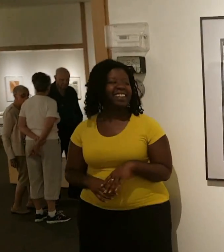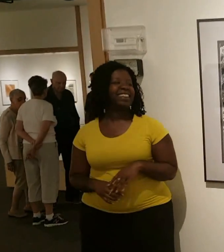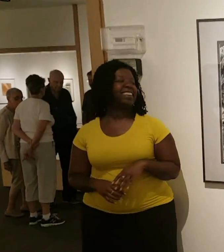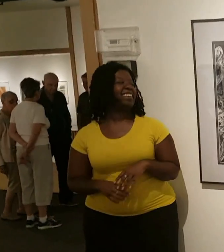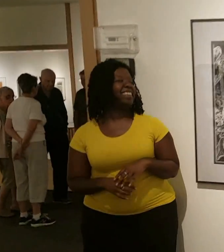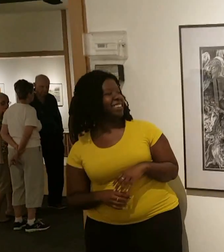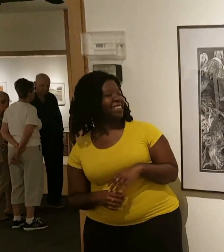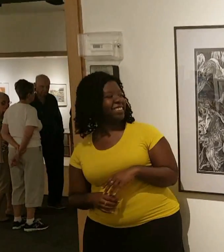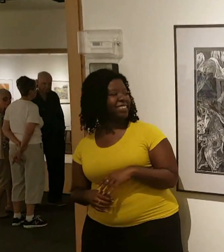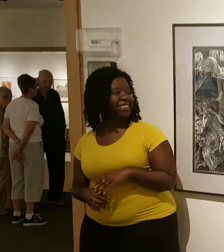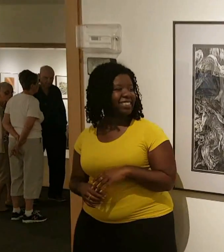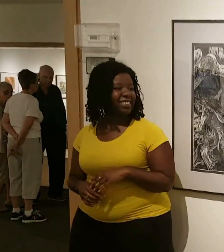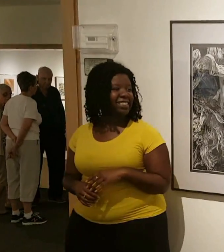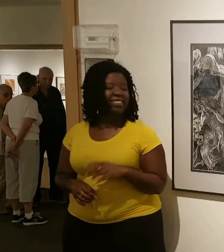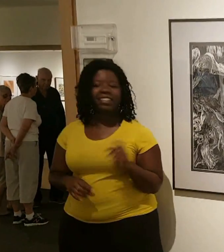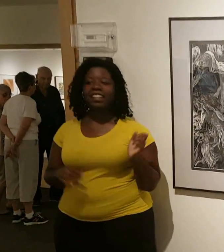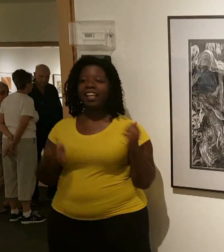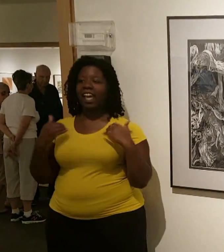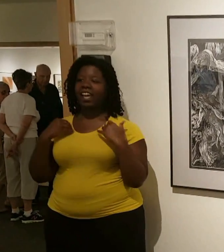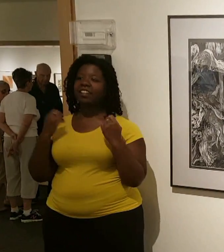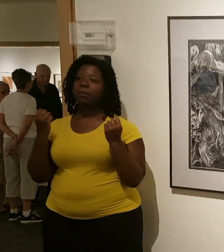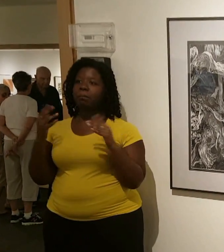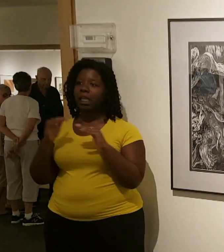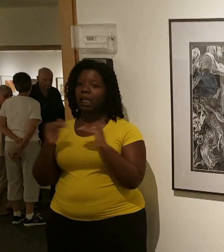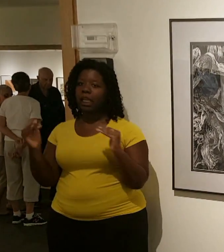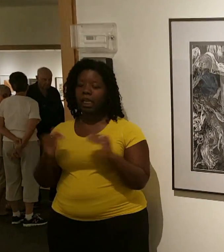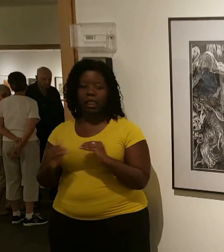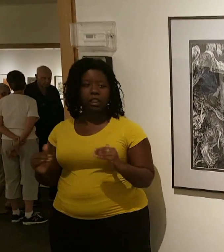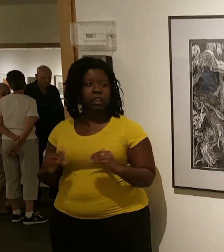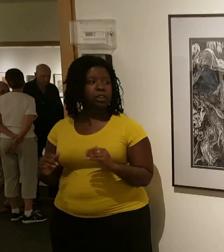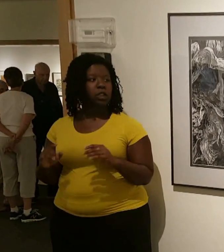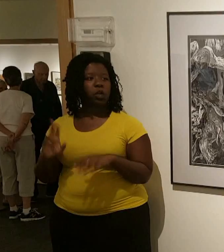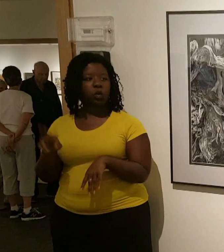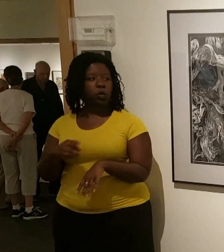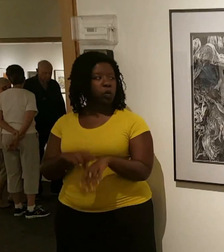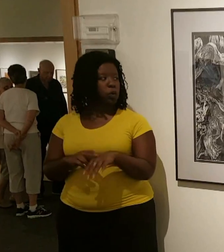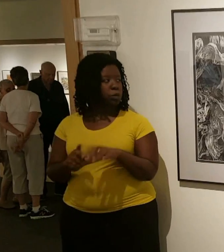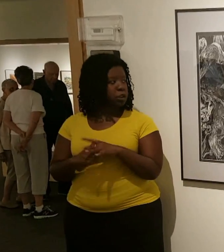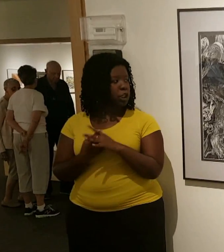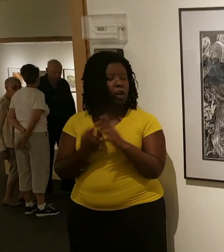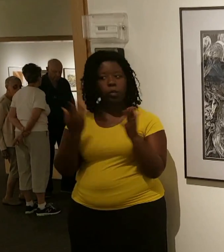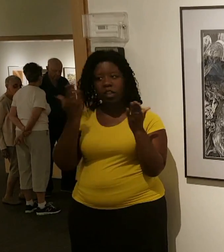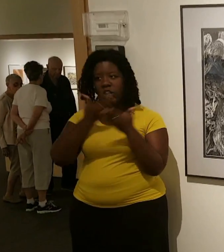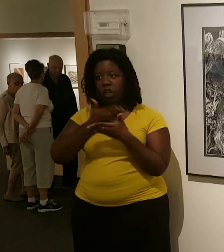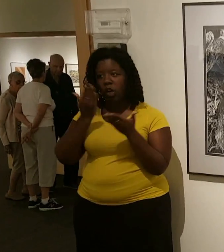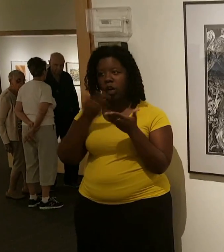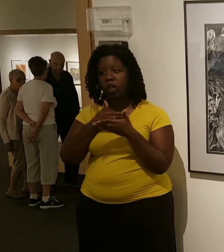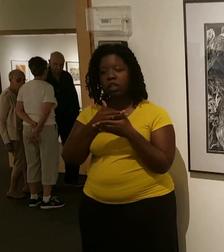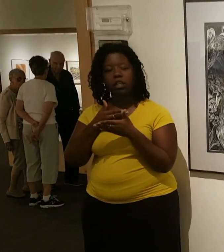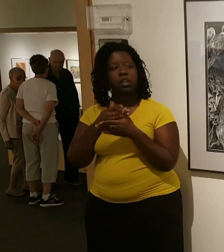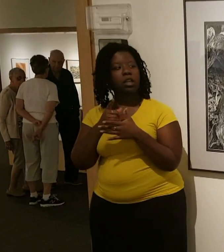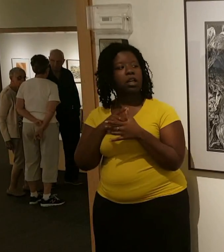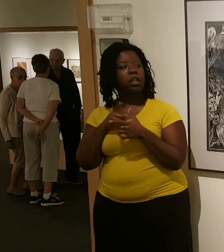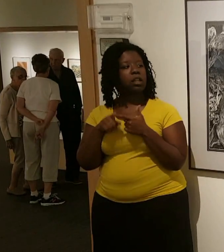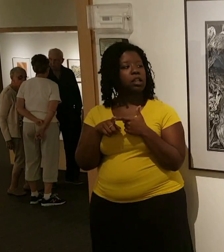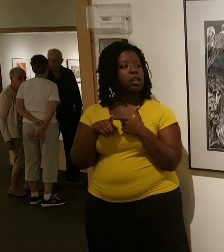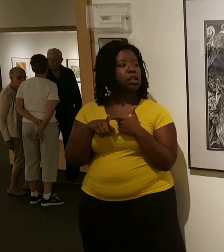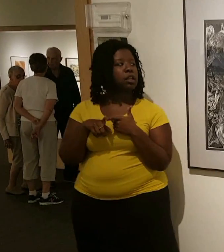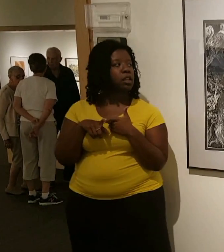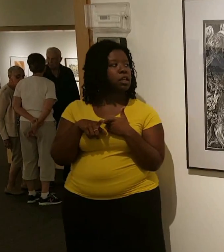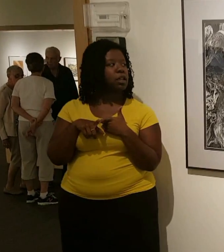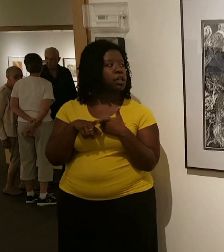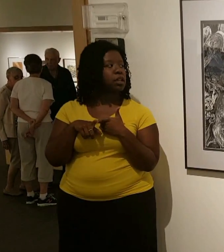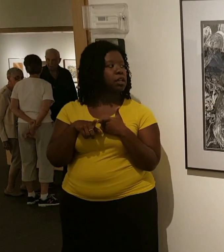takes many, many layers. And I usually start with the really darks and then just kind of go from